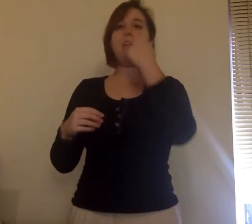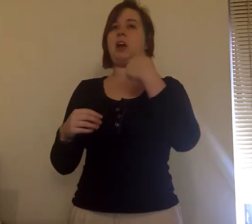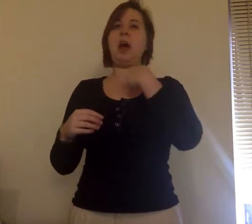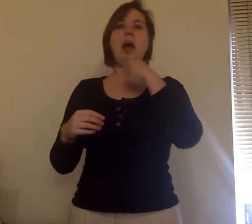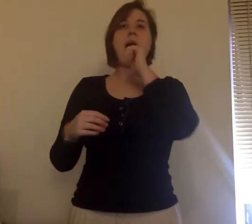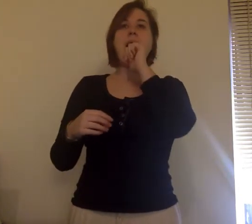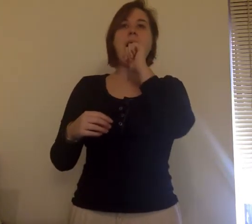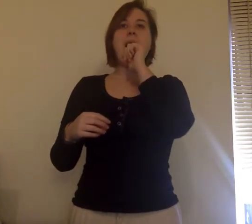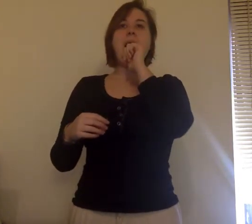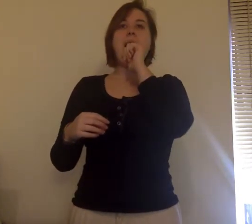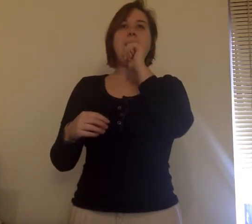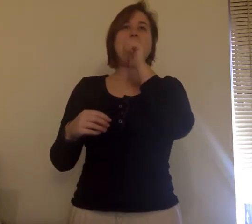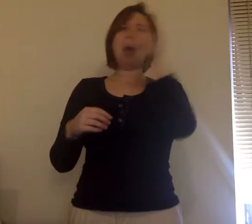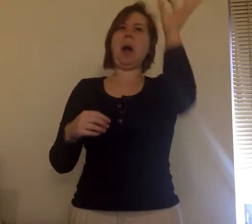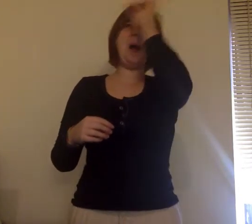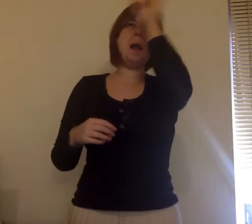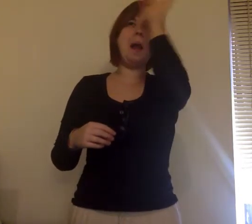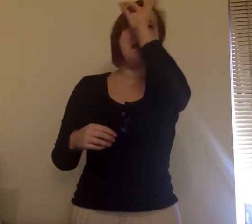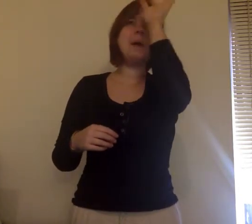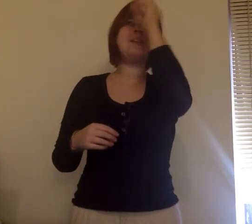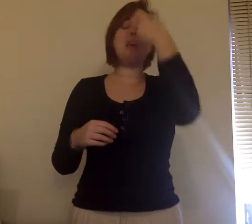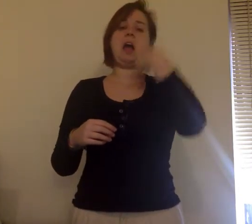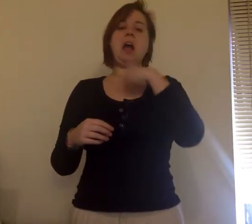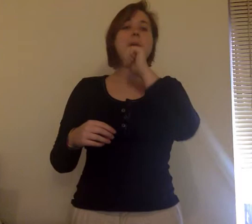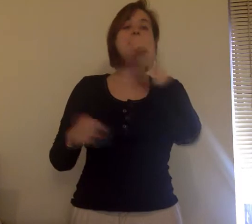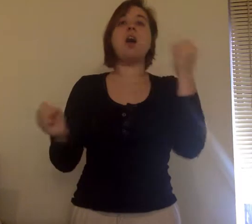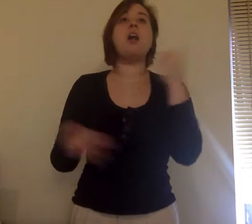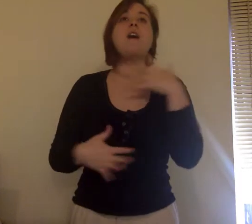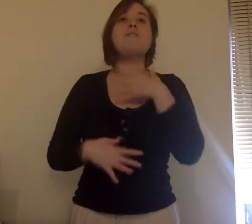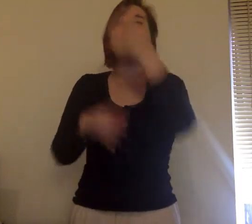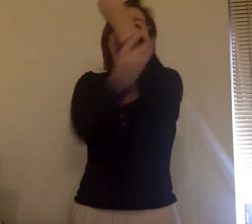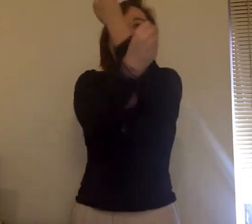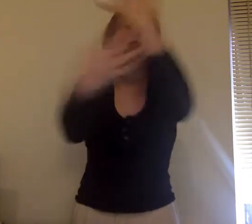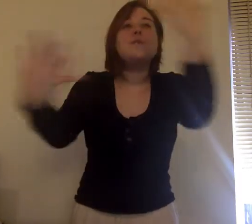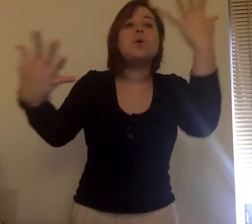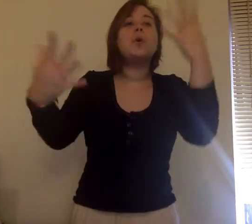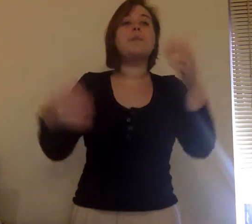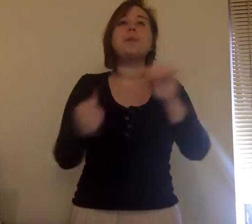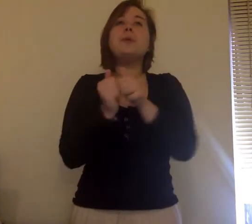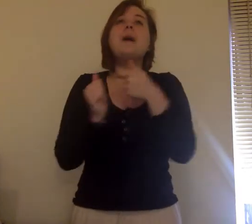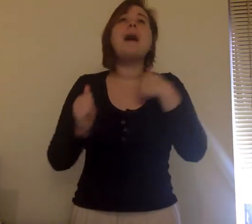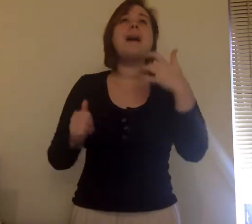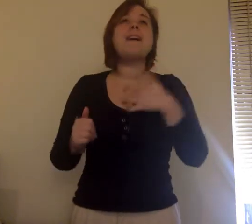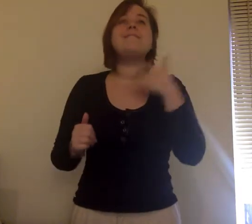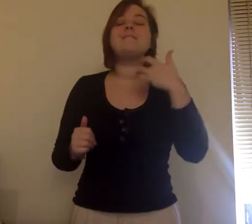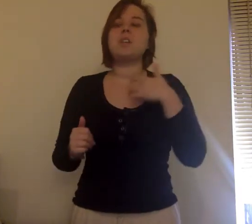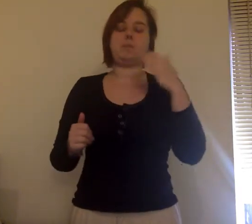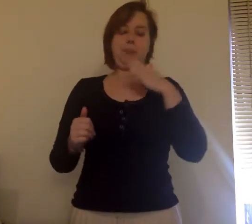feel. In my country, we make so much waste. We buy and throw away, buy and throw